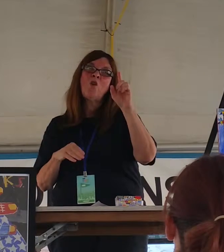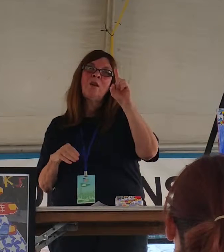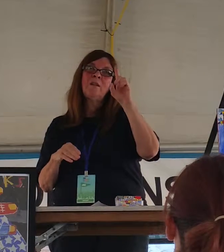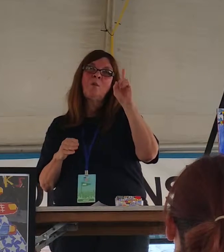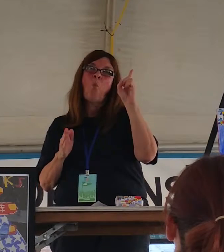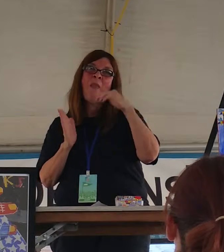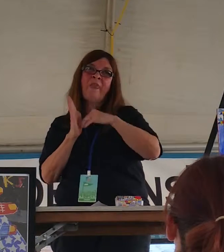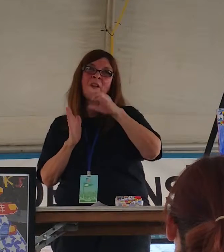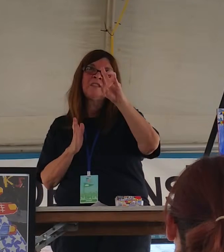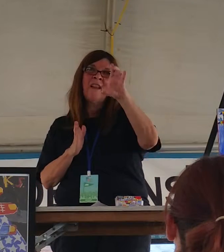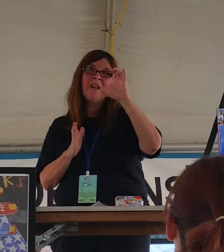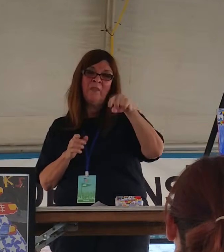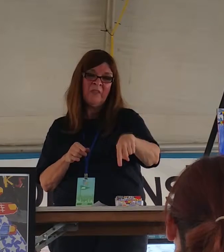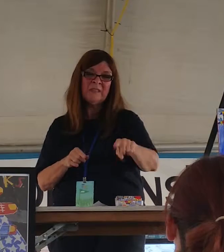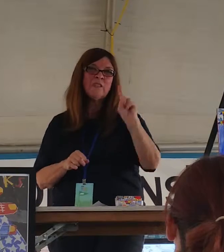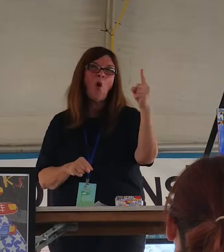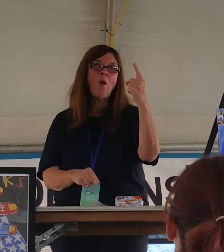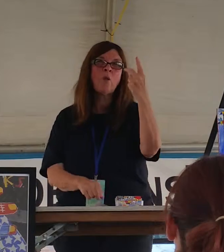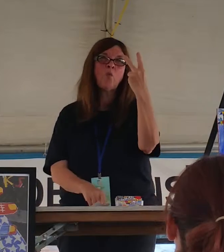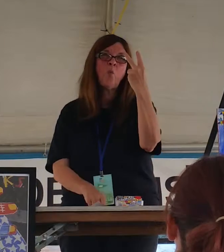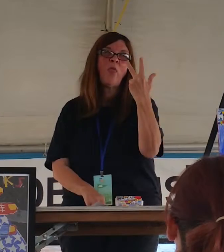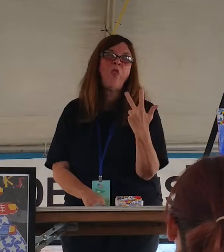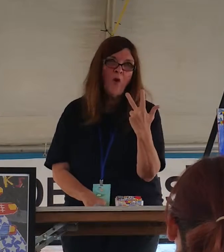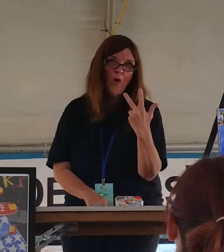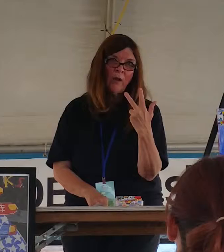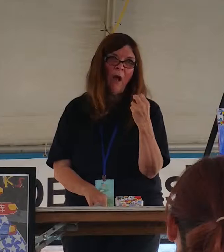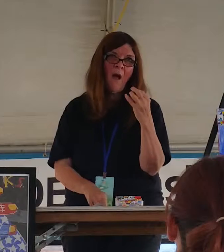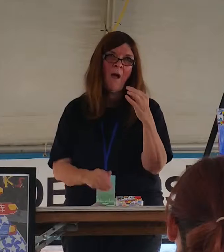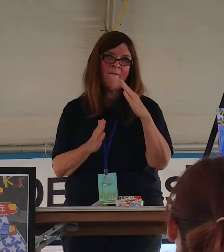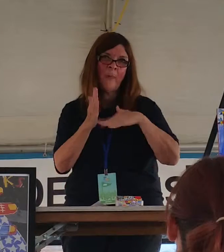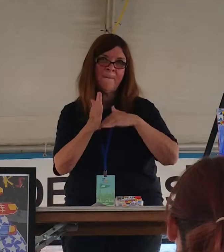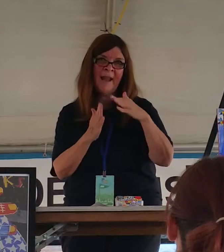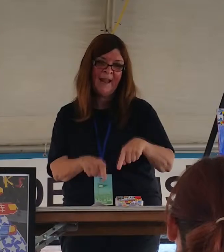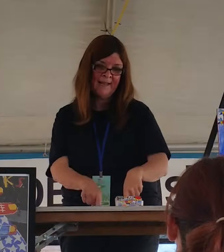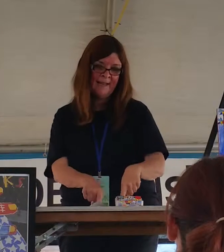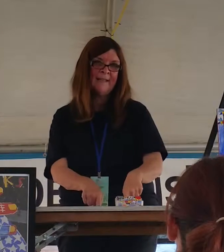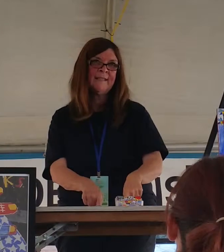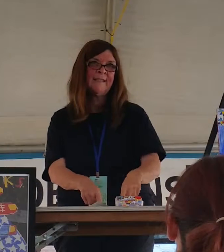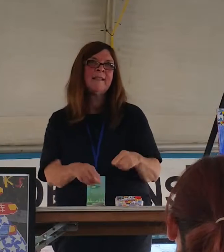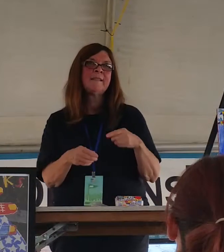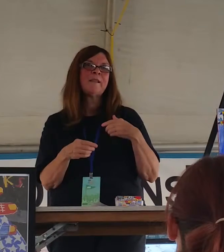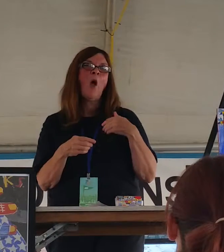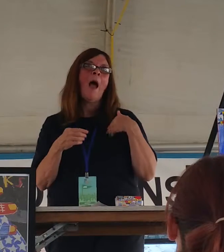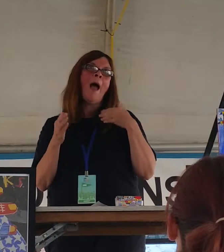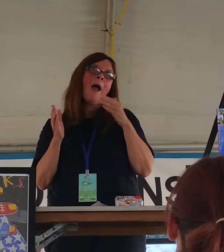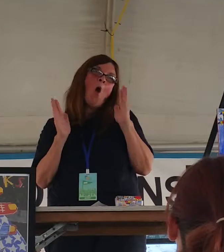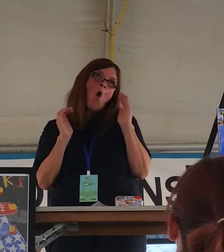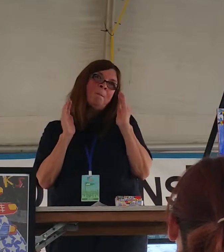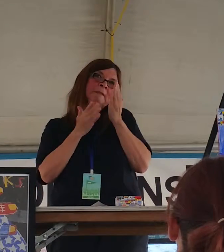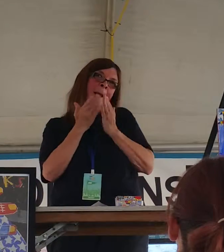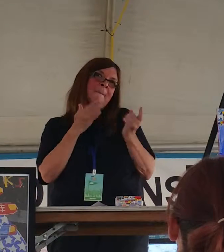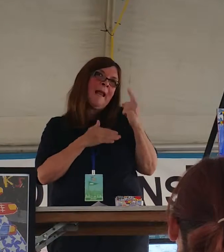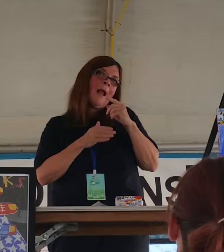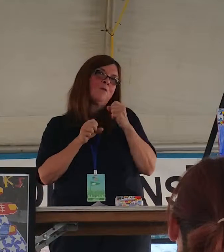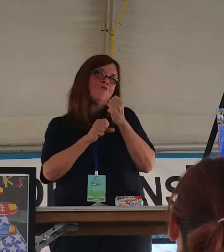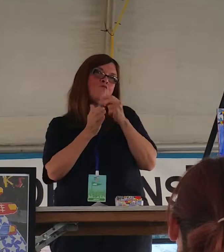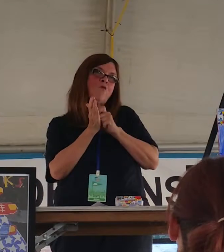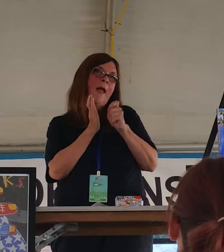art. So really, this is only 1/3 of my paintings included in my book.